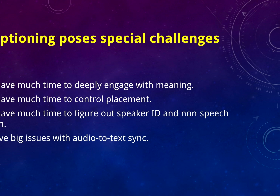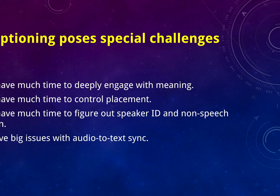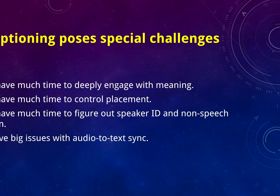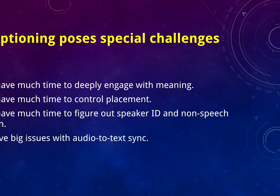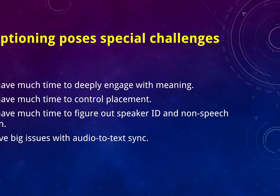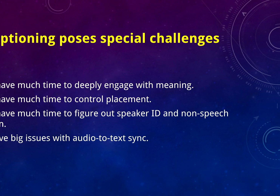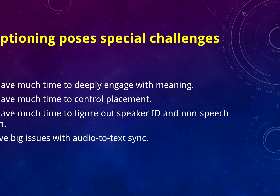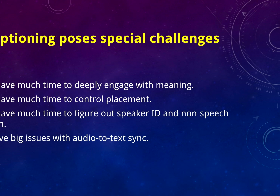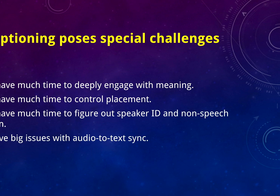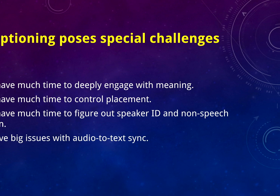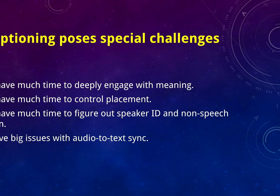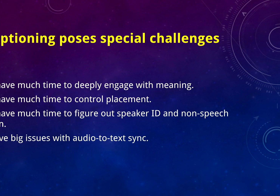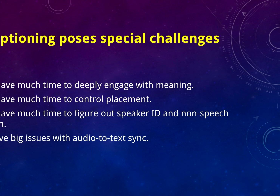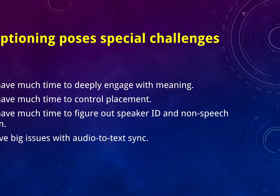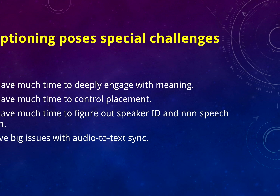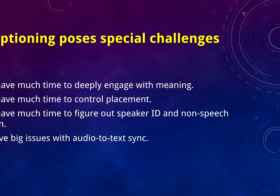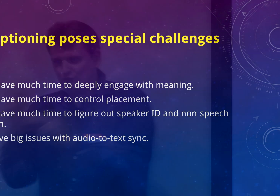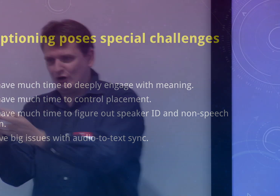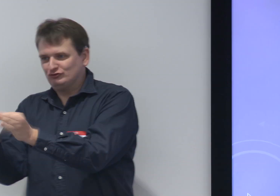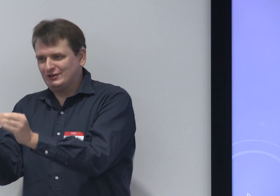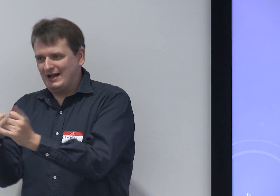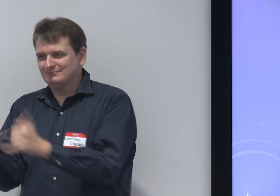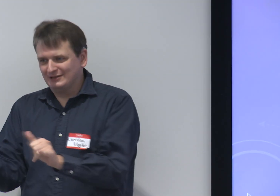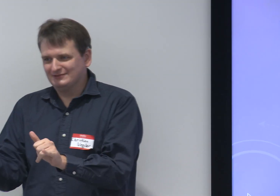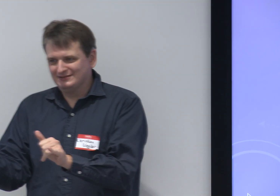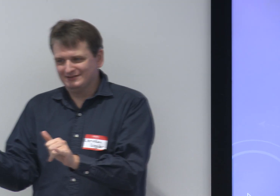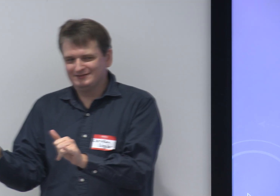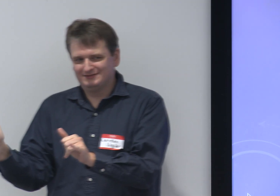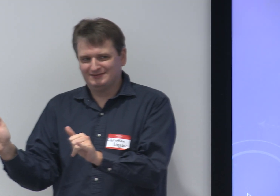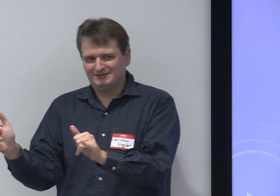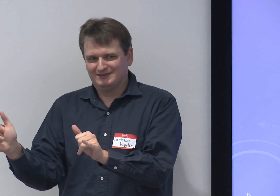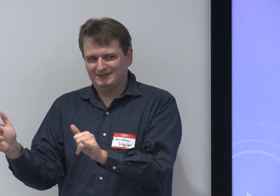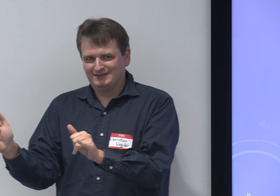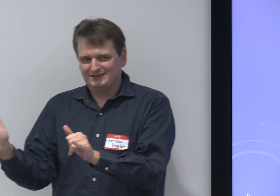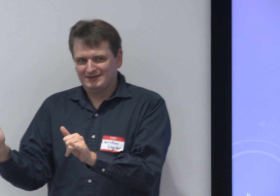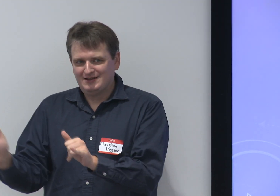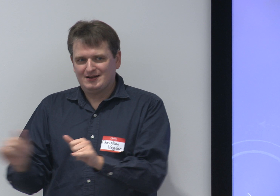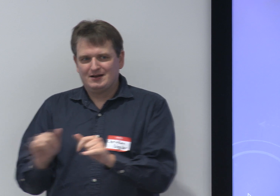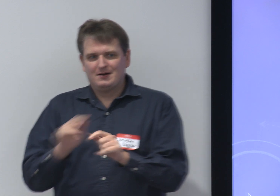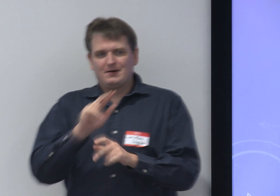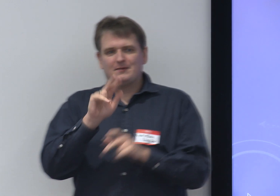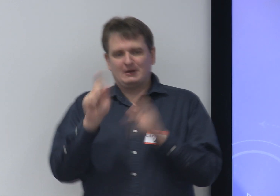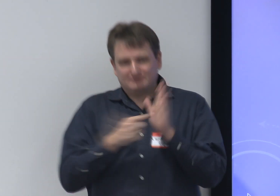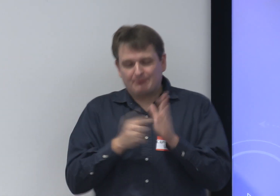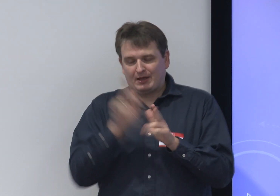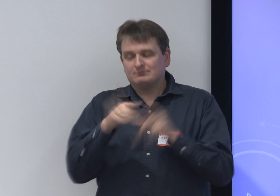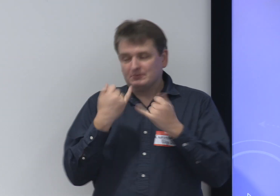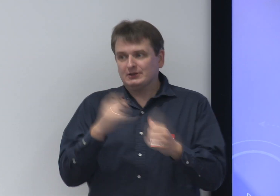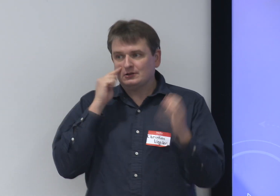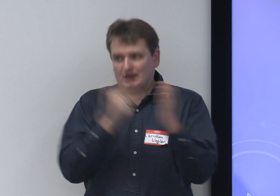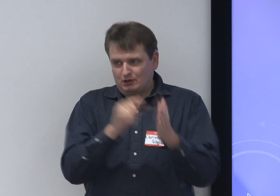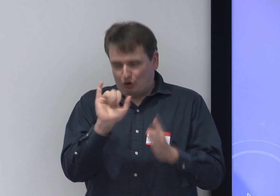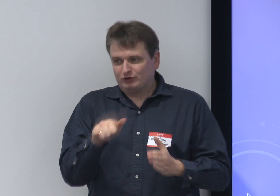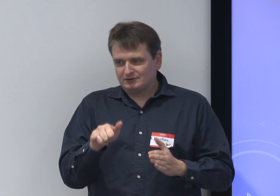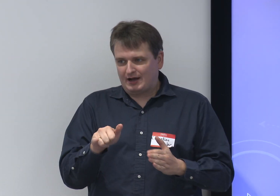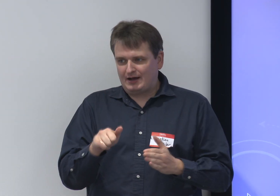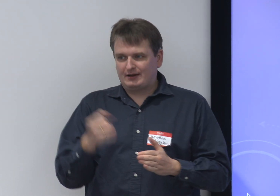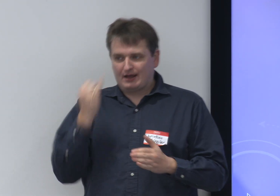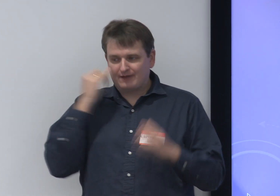And that's very noticeable. If you listen to a video and watch the captions, they will not be in sync. And sometimes people